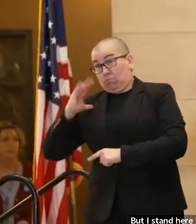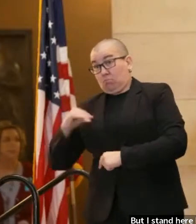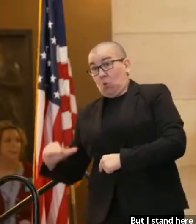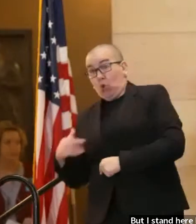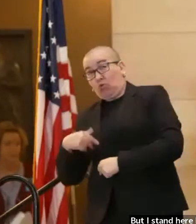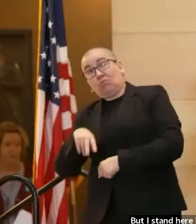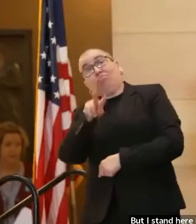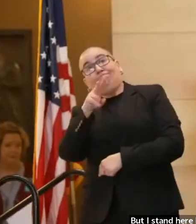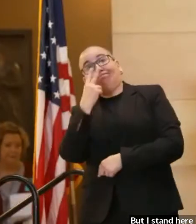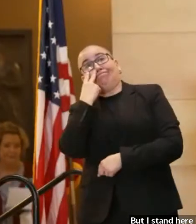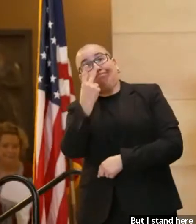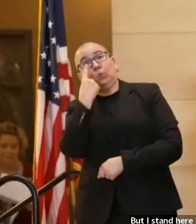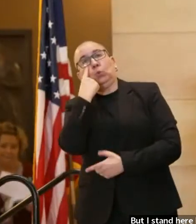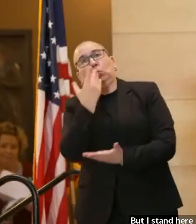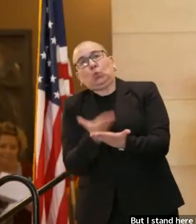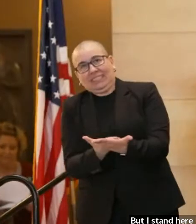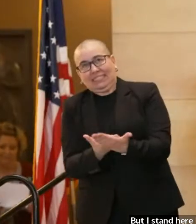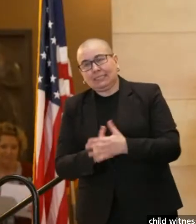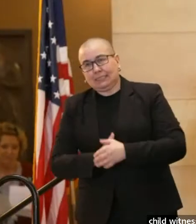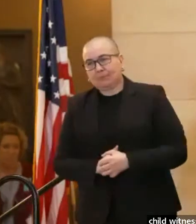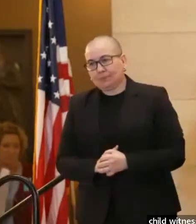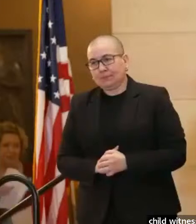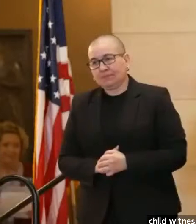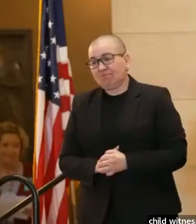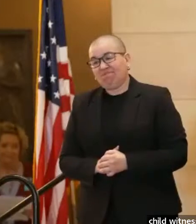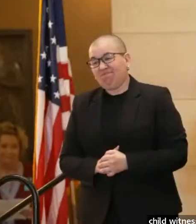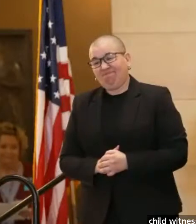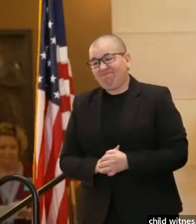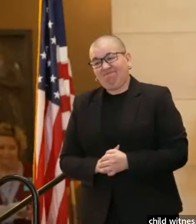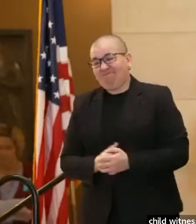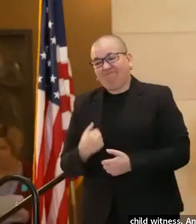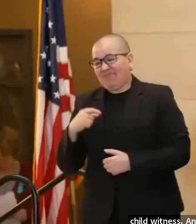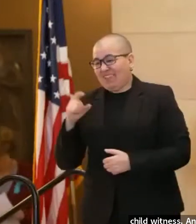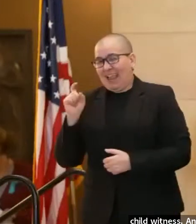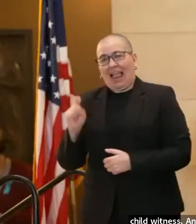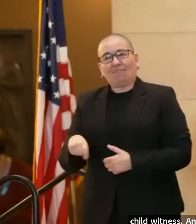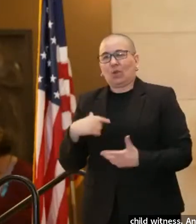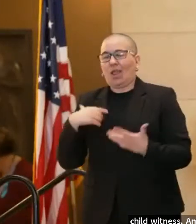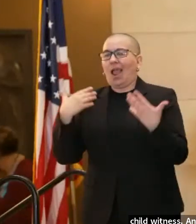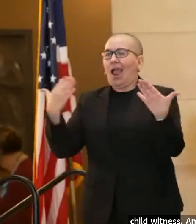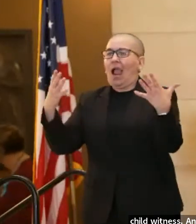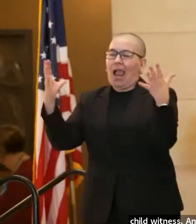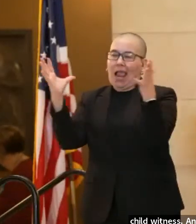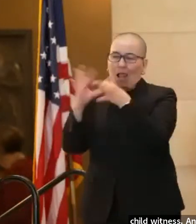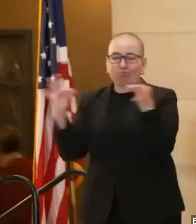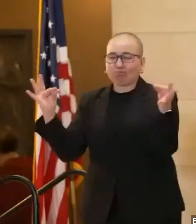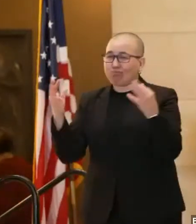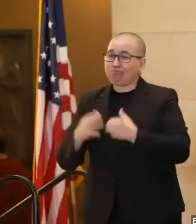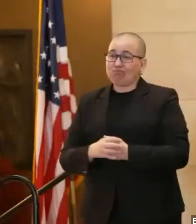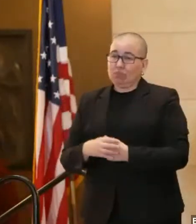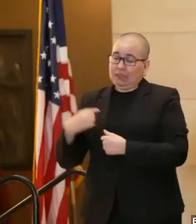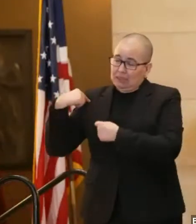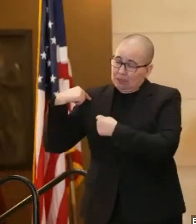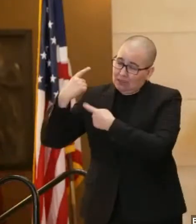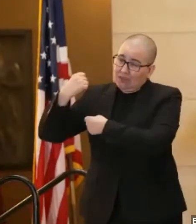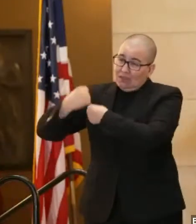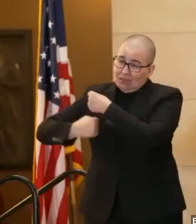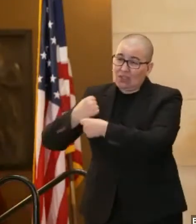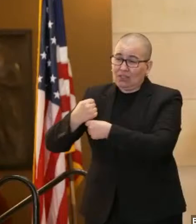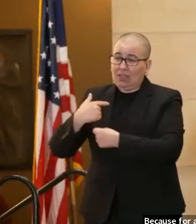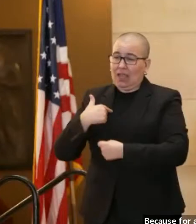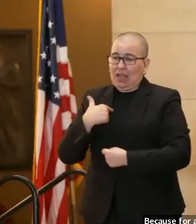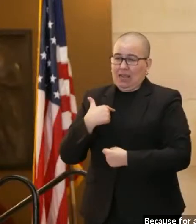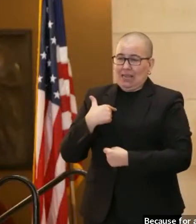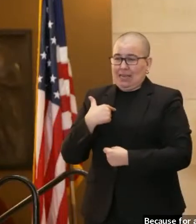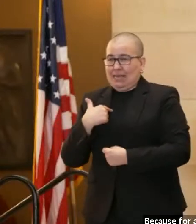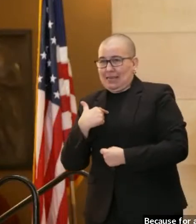have to say those things out loud. Because for a long time, I made myself as small as possible.